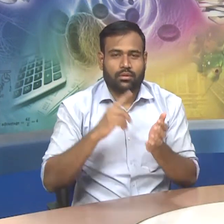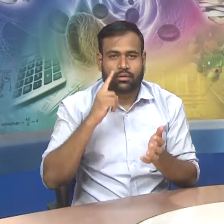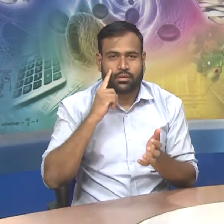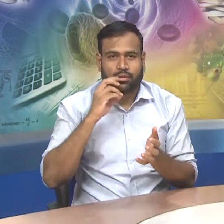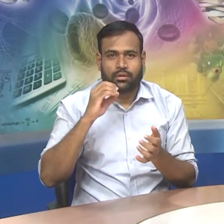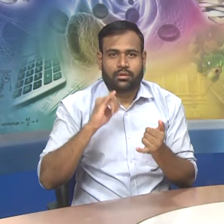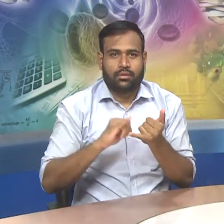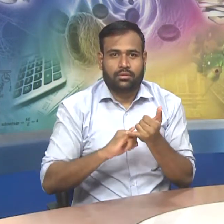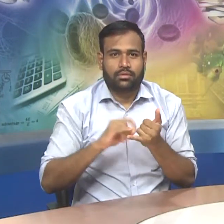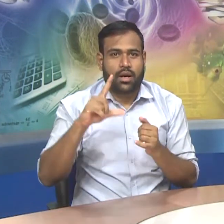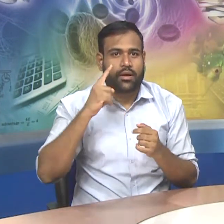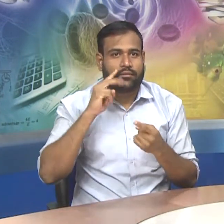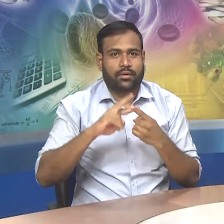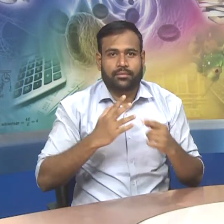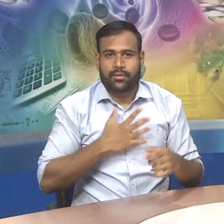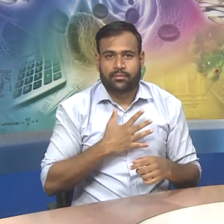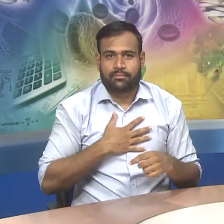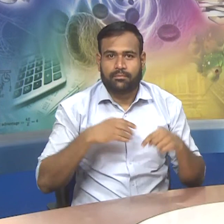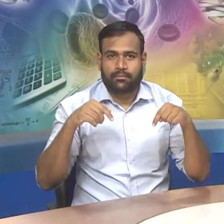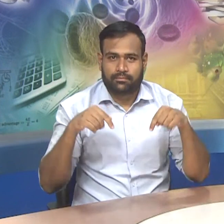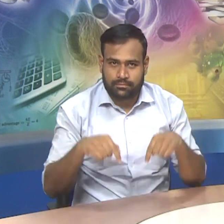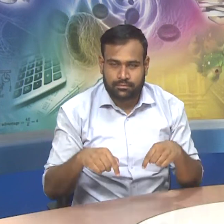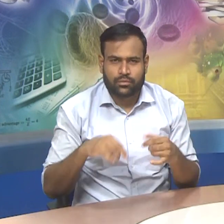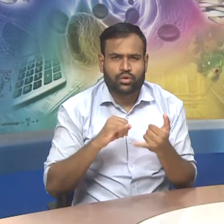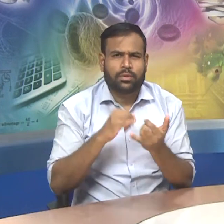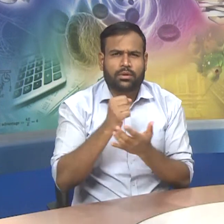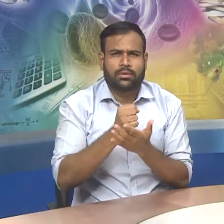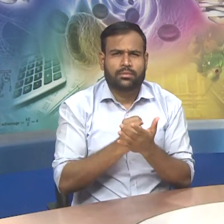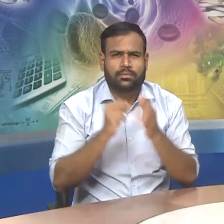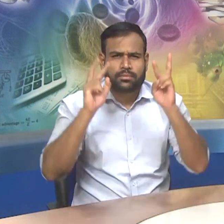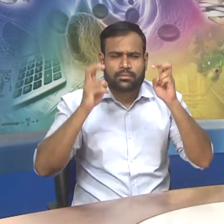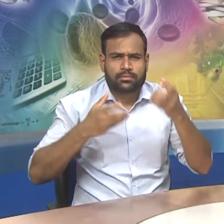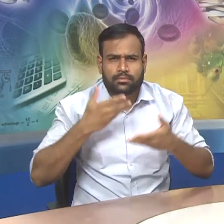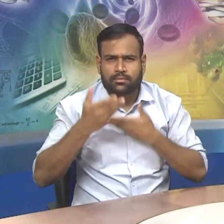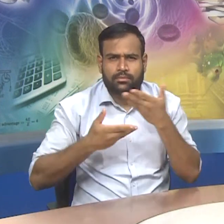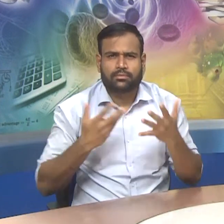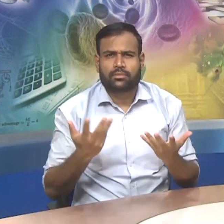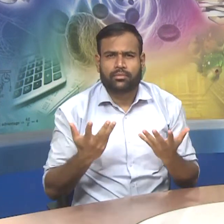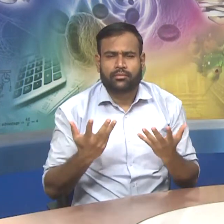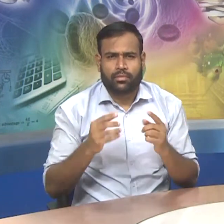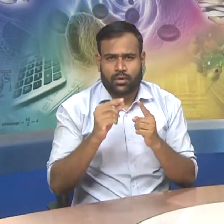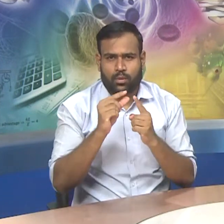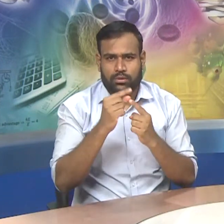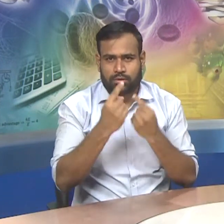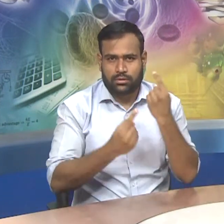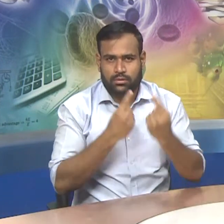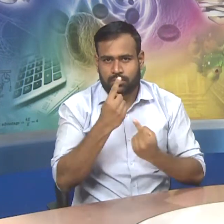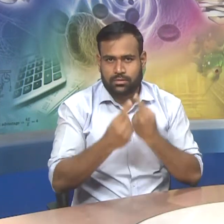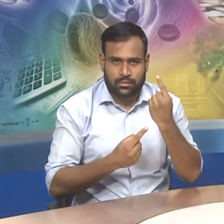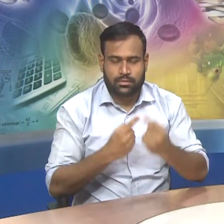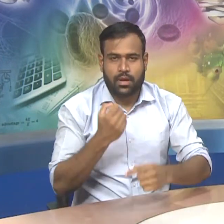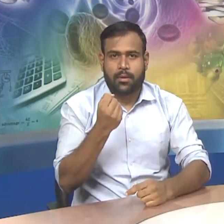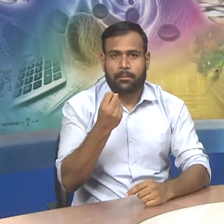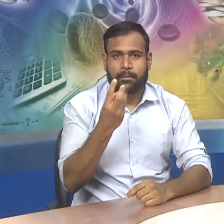welcome you all in this educational video for NIOS. In this live program, we will